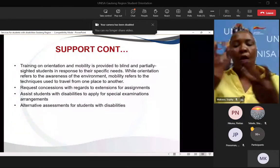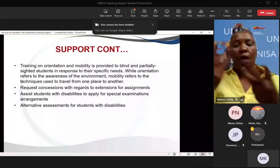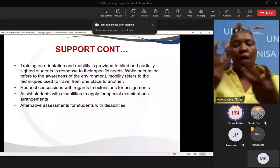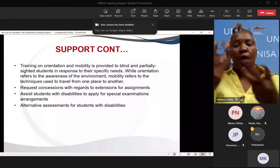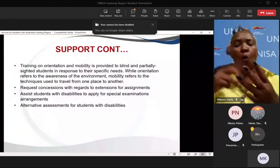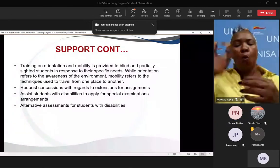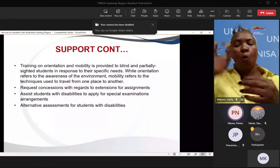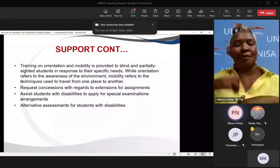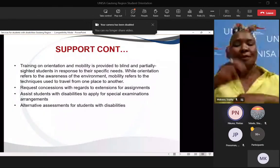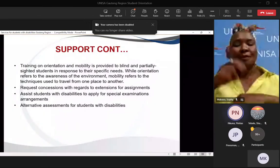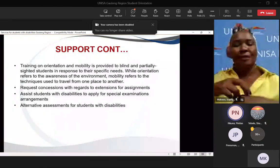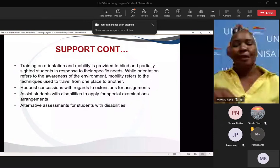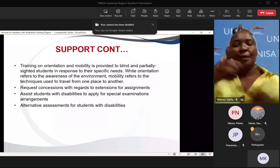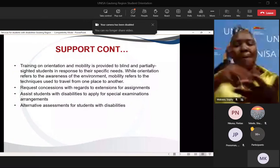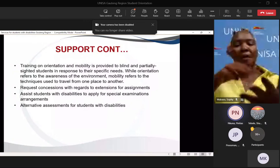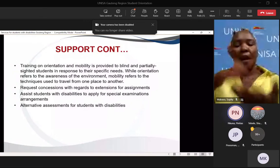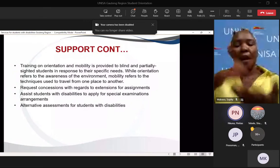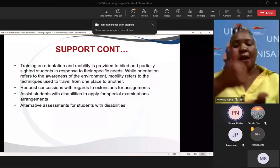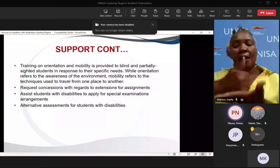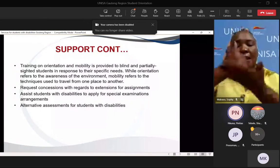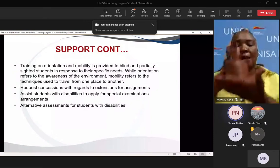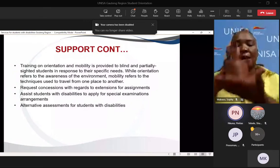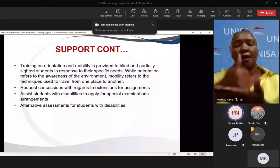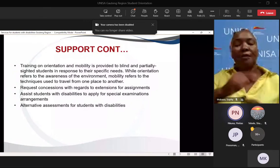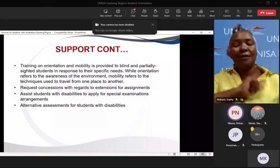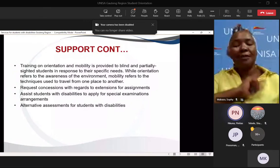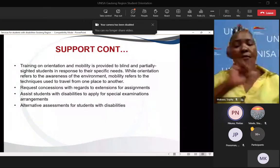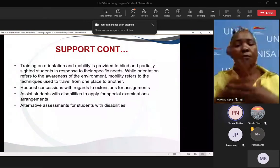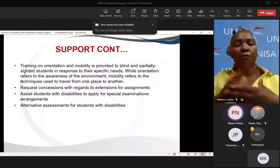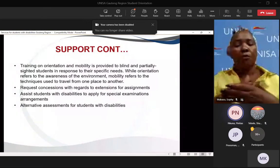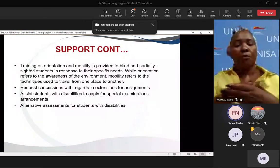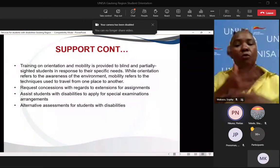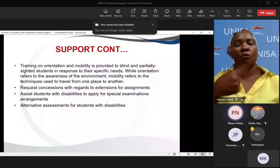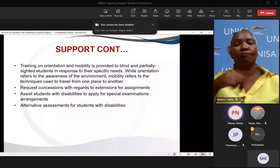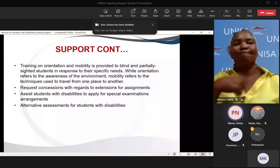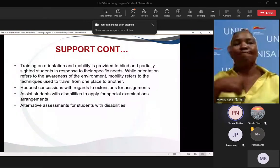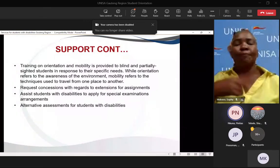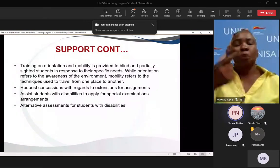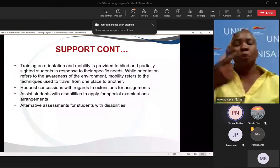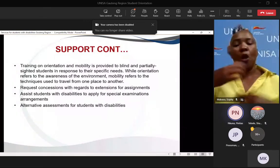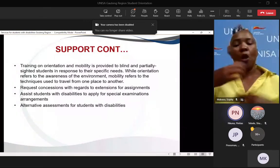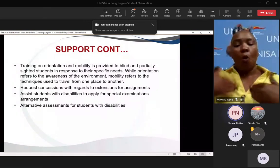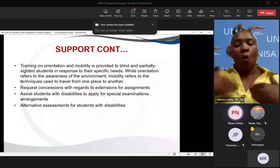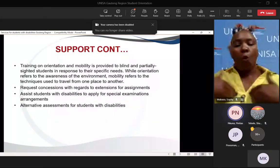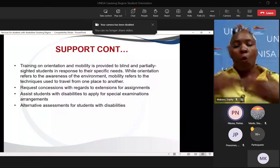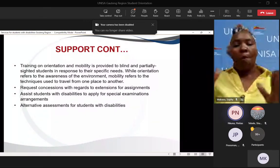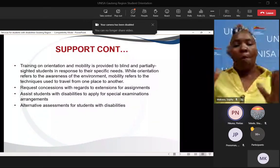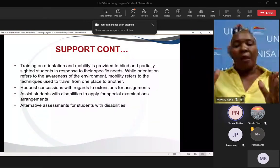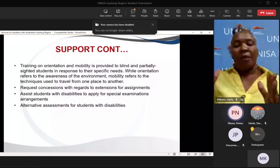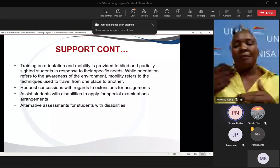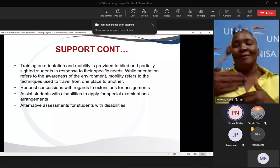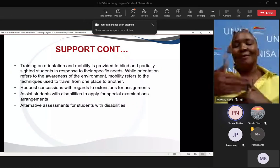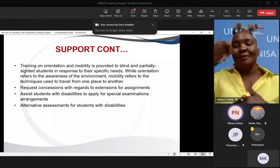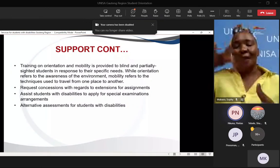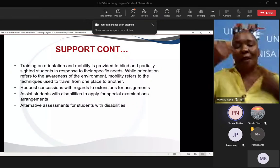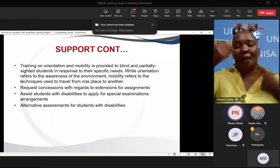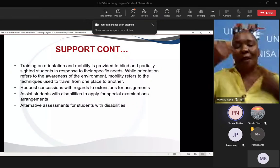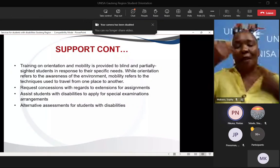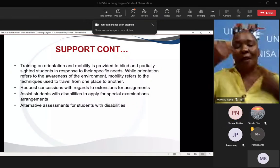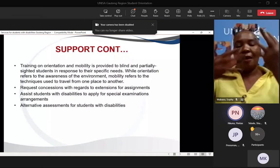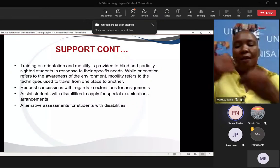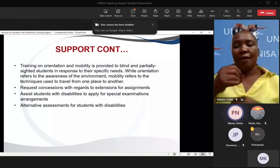medical assistance it's just because we're we're in an open distance learning we don't see you face to face